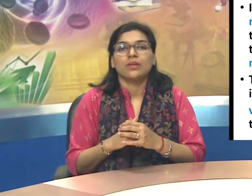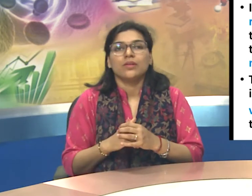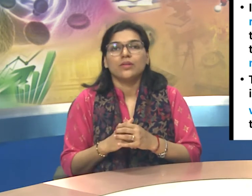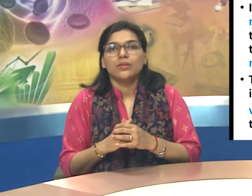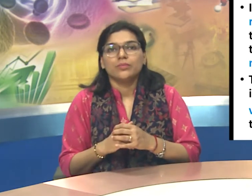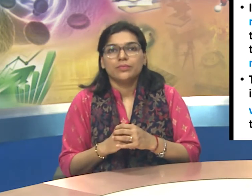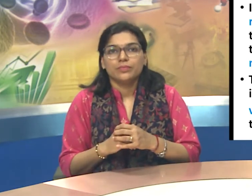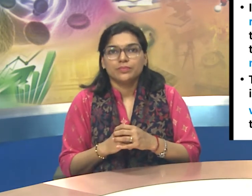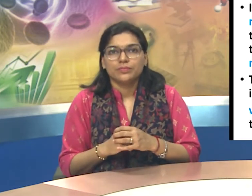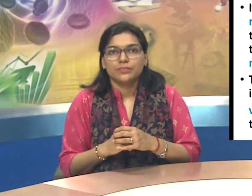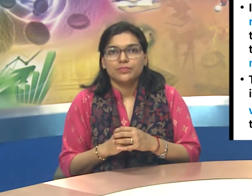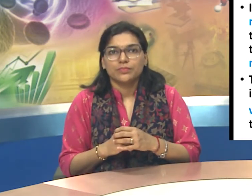instruction of the